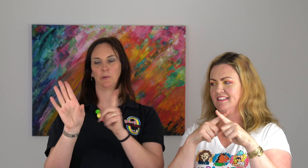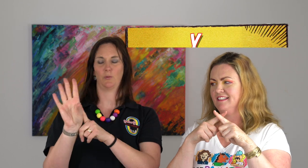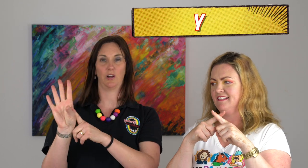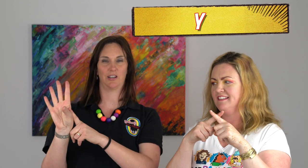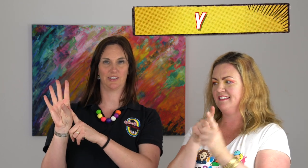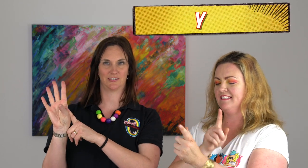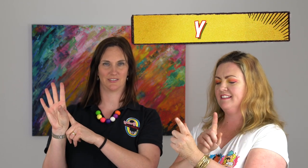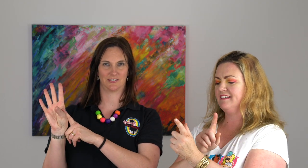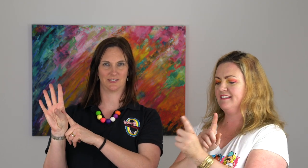Y,